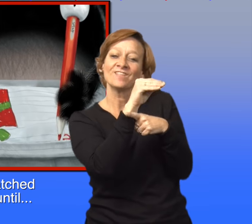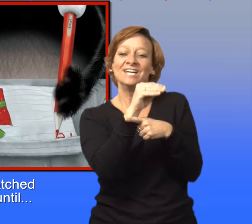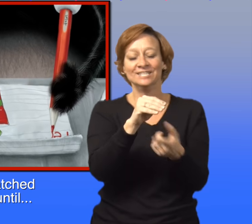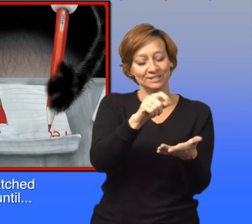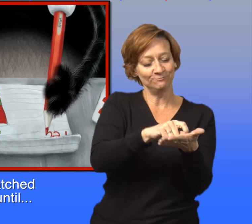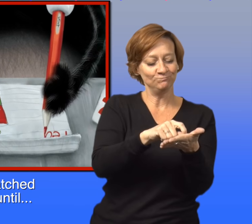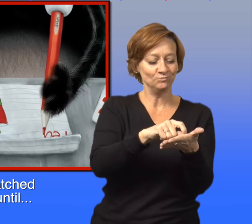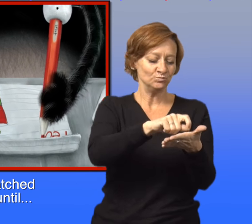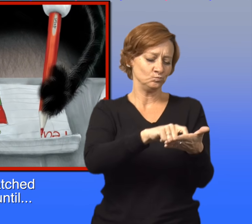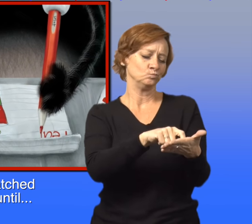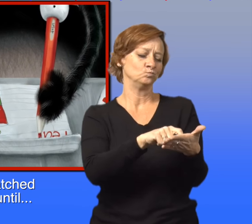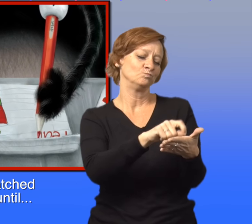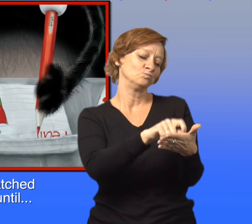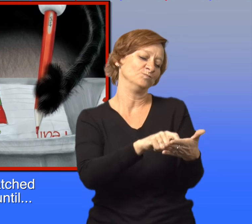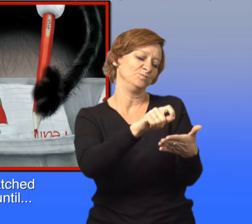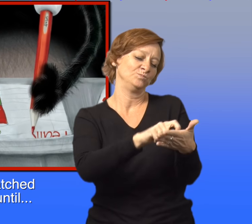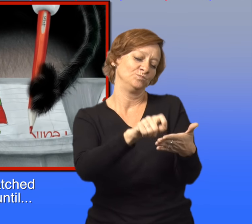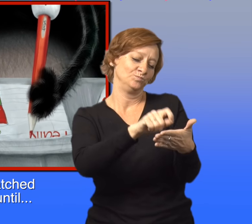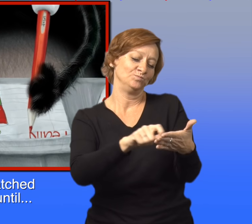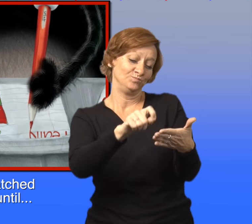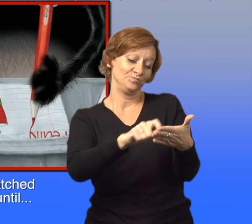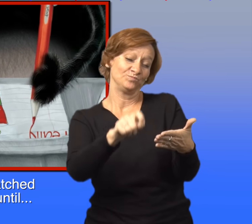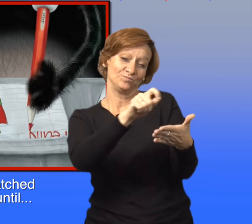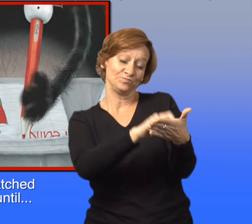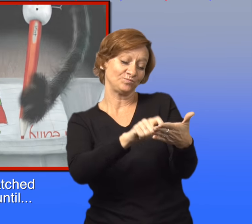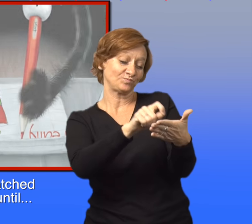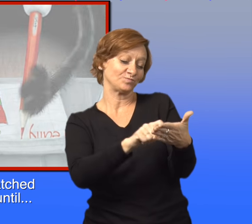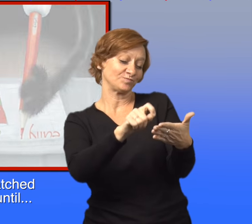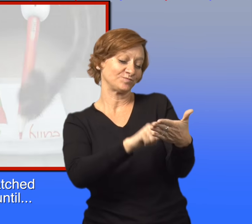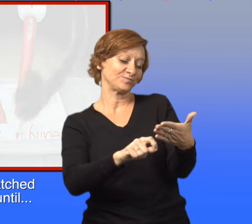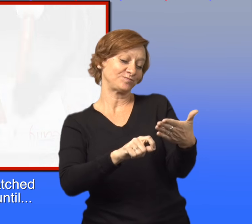pencil scratched across the page until...